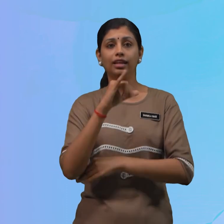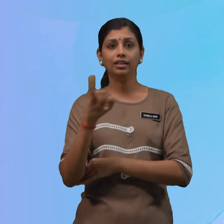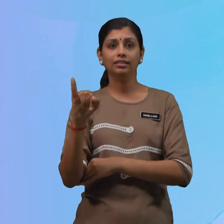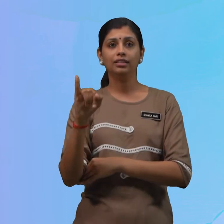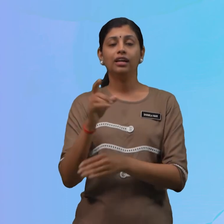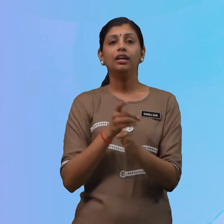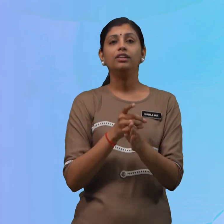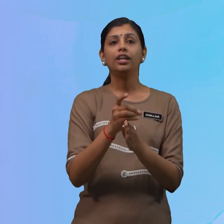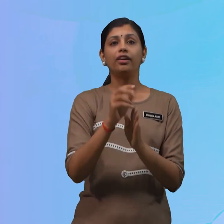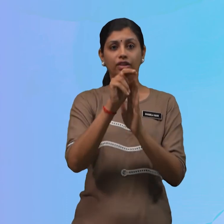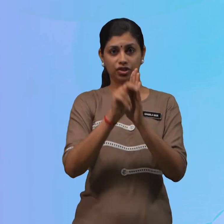writing directions.